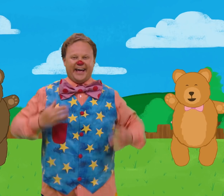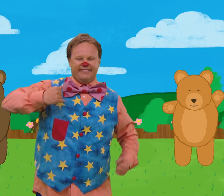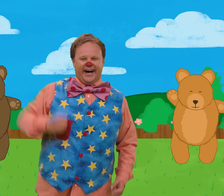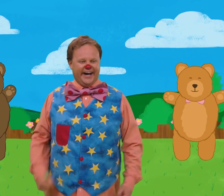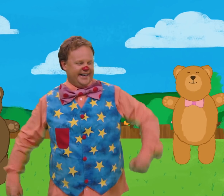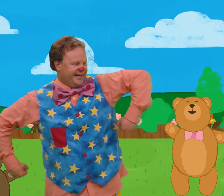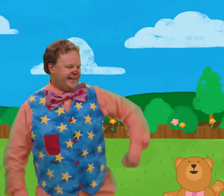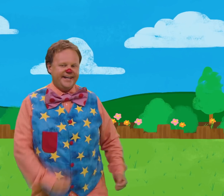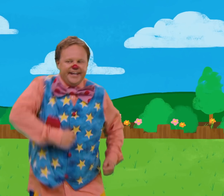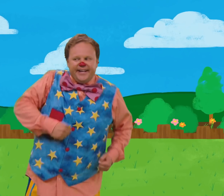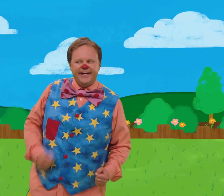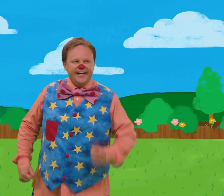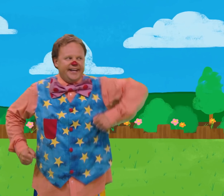Come on!